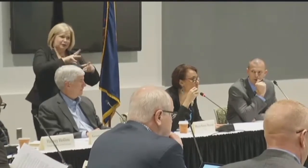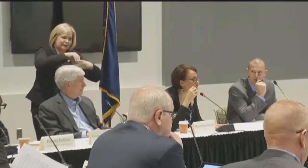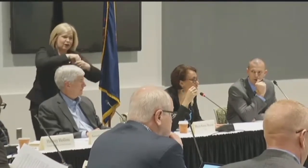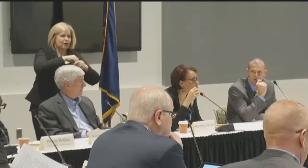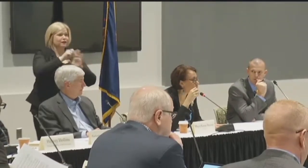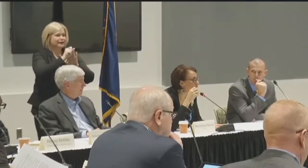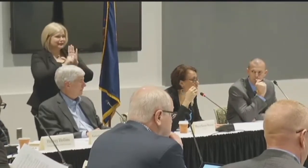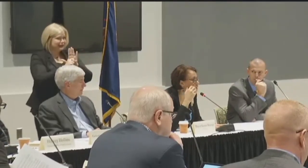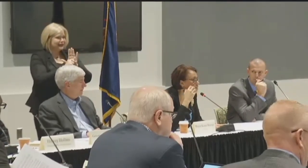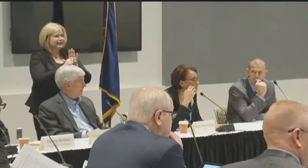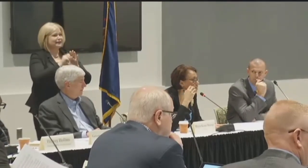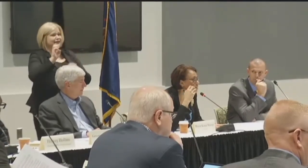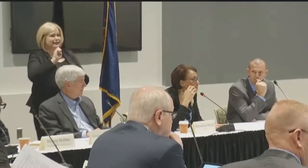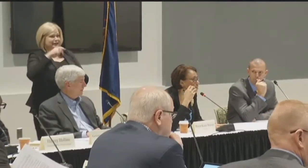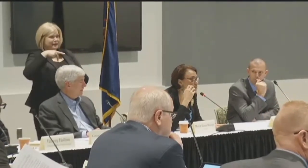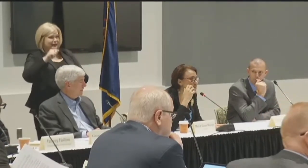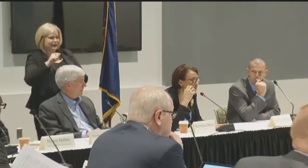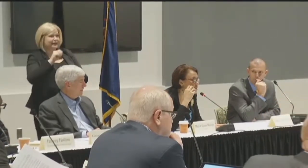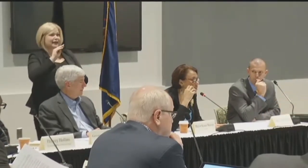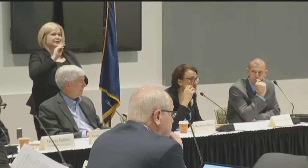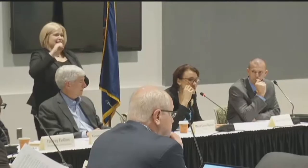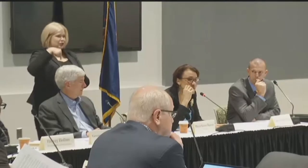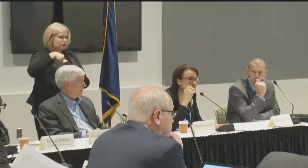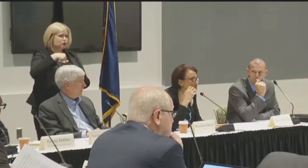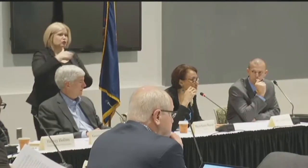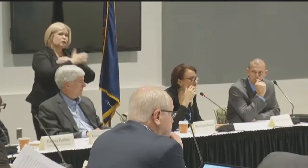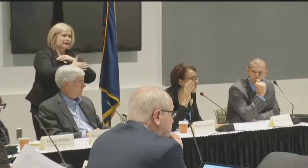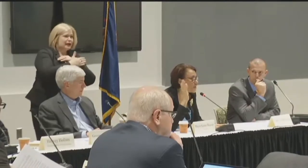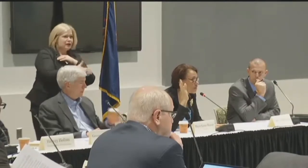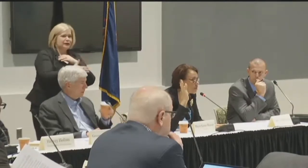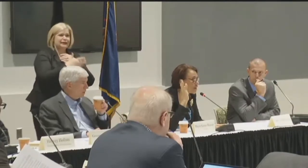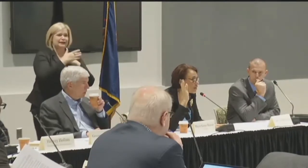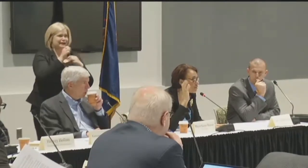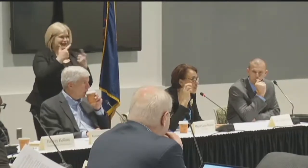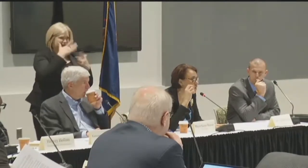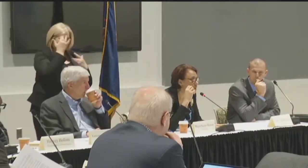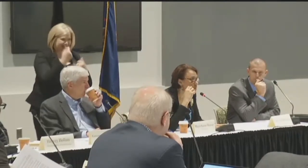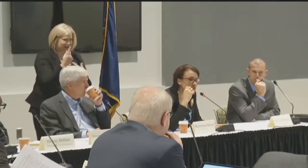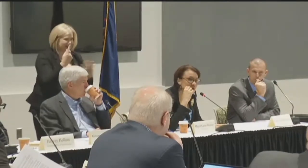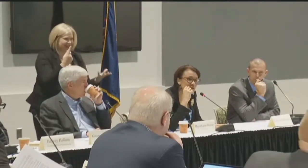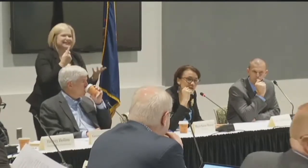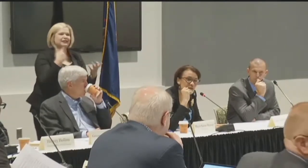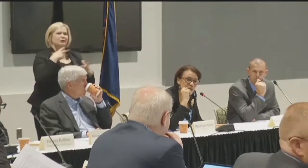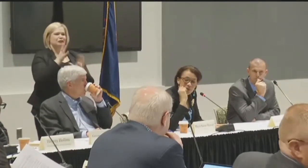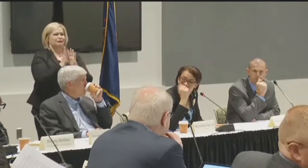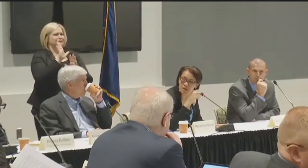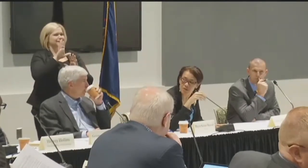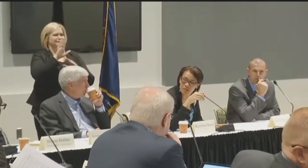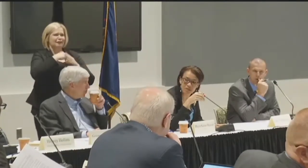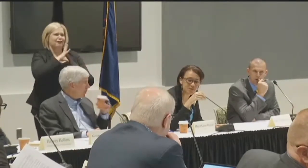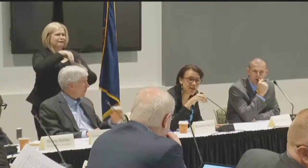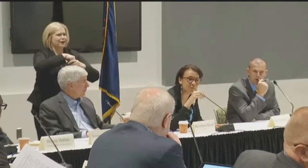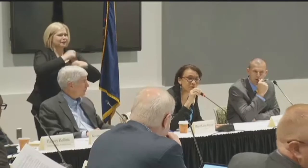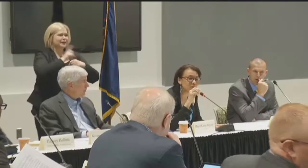state, EPA, MDEQ, the county, GLEWA, did I forget anybody? We were all there working hard